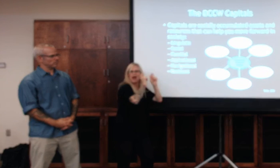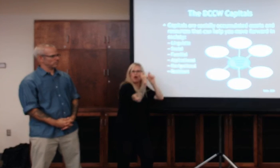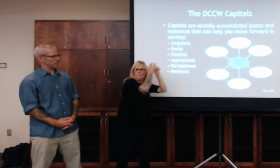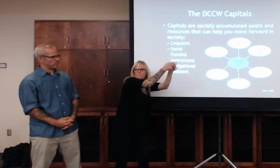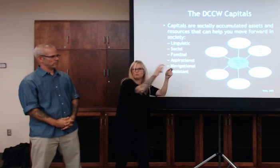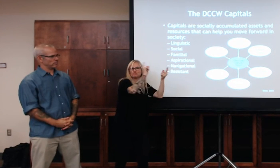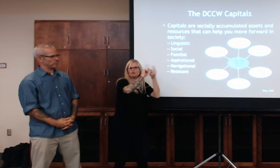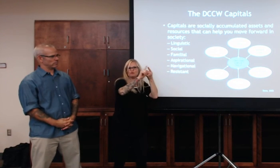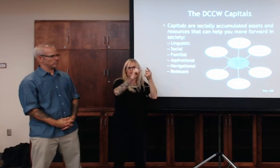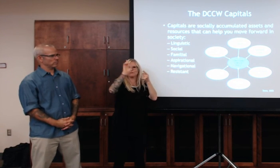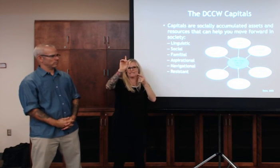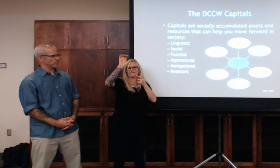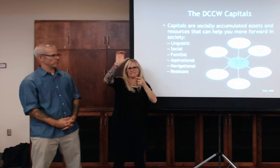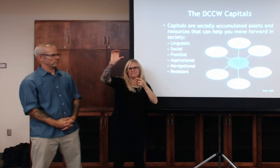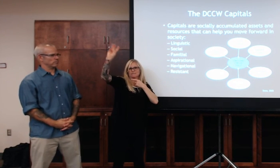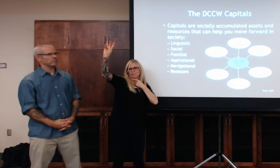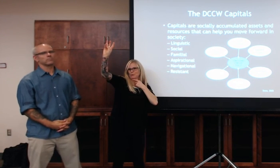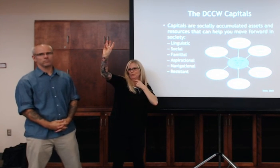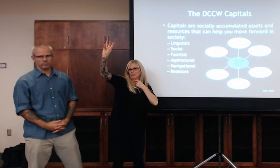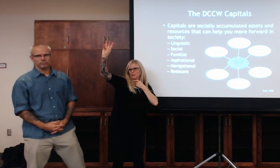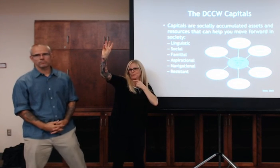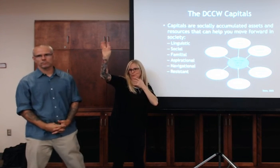the contribution is to DCCW.